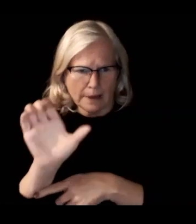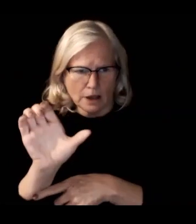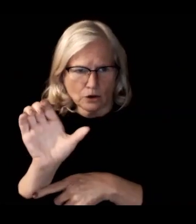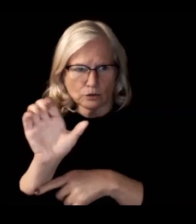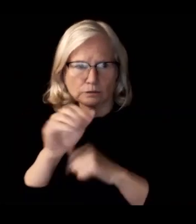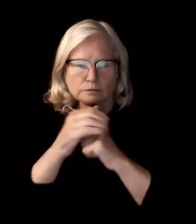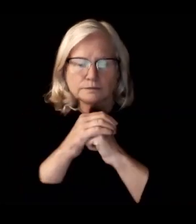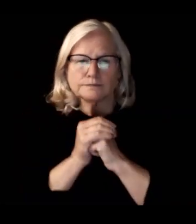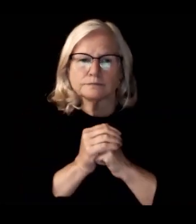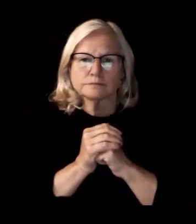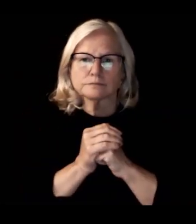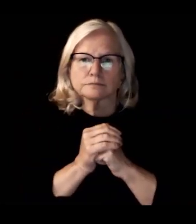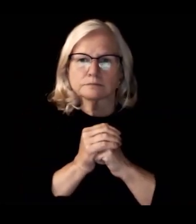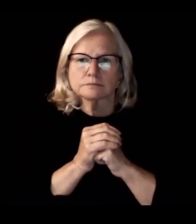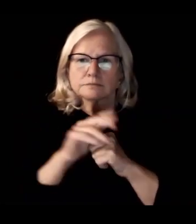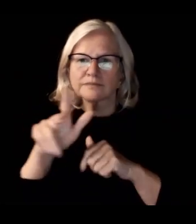is